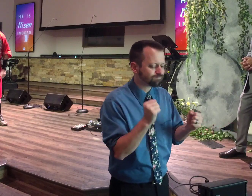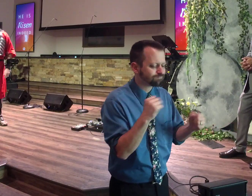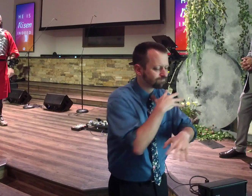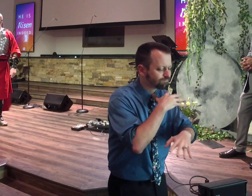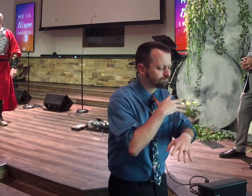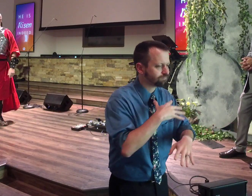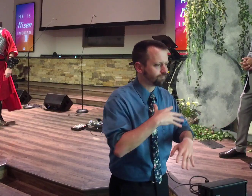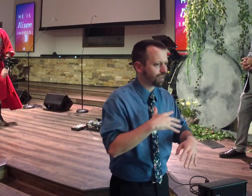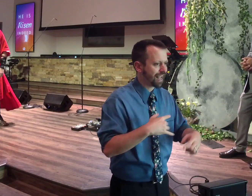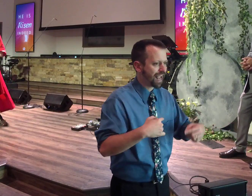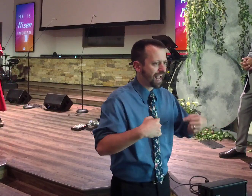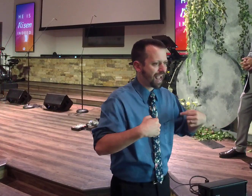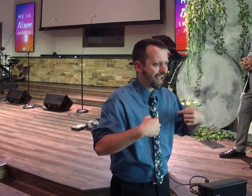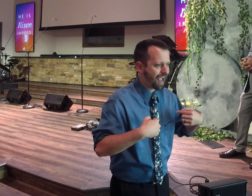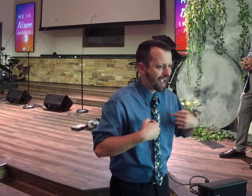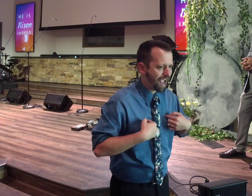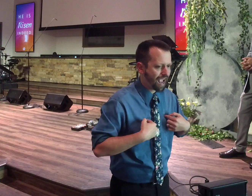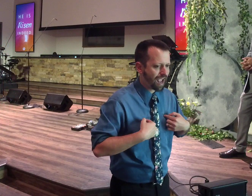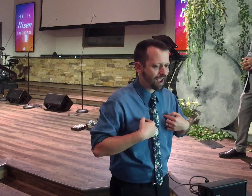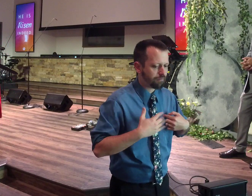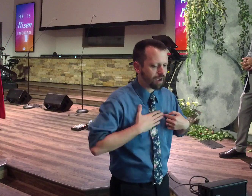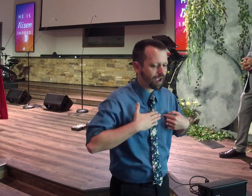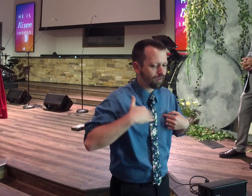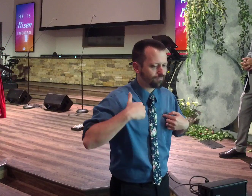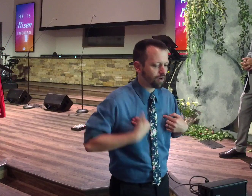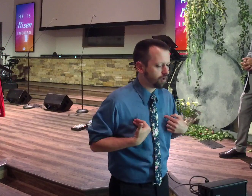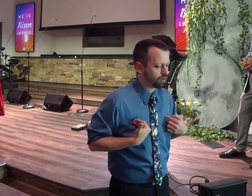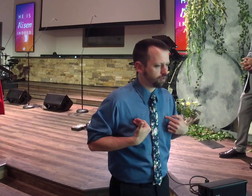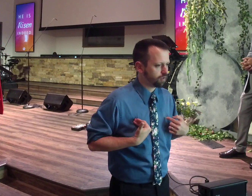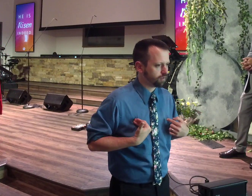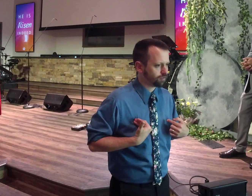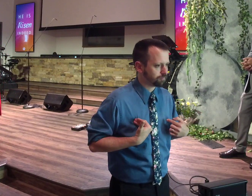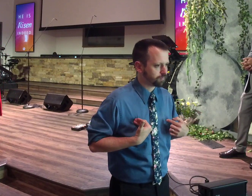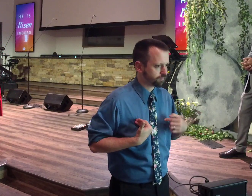I was the one to blame.